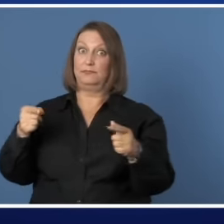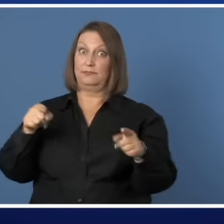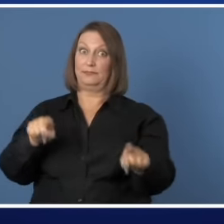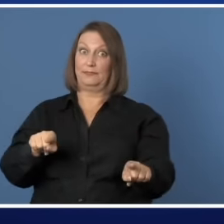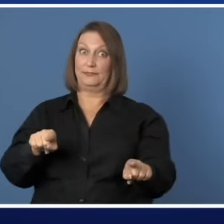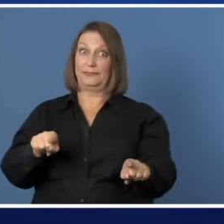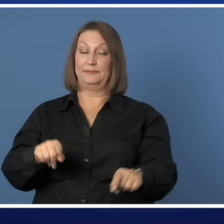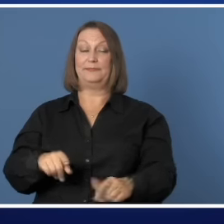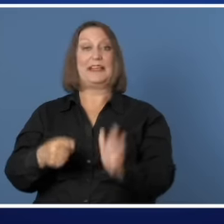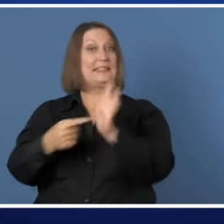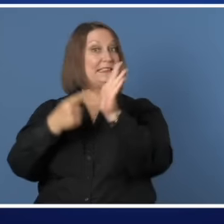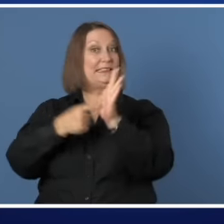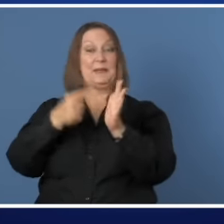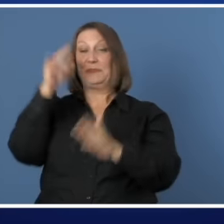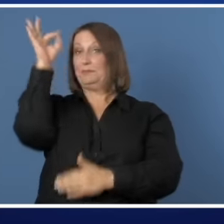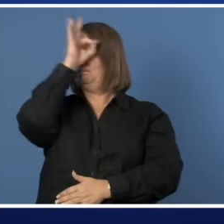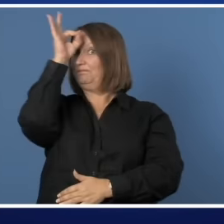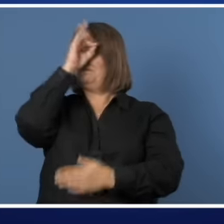avalanche speeds.